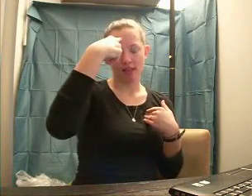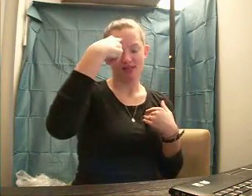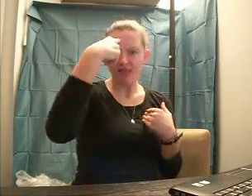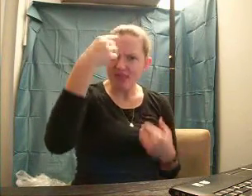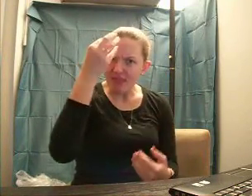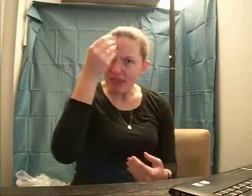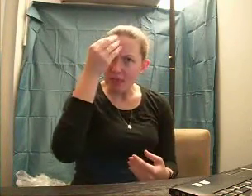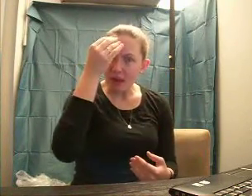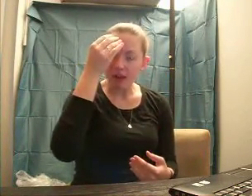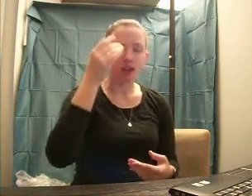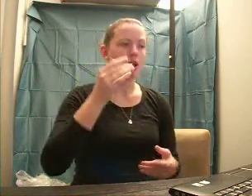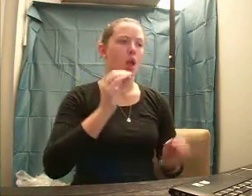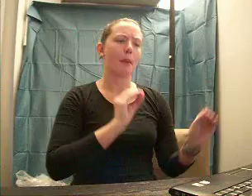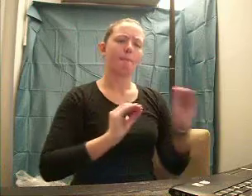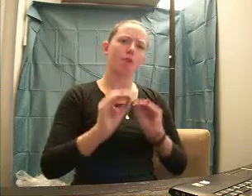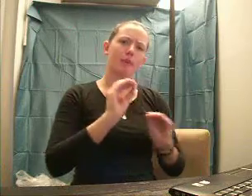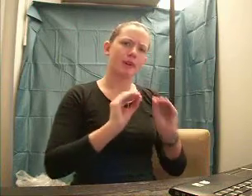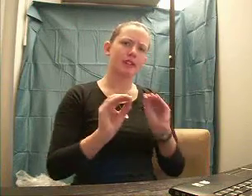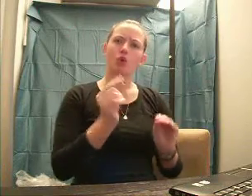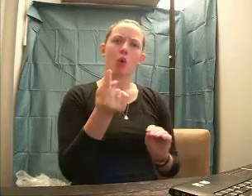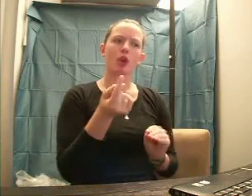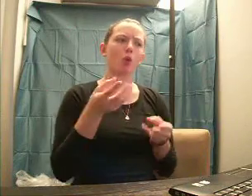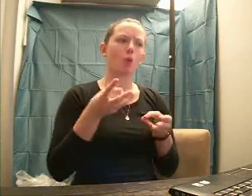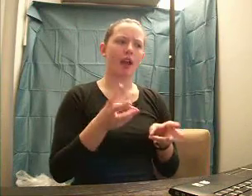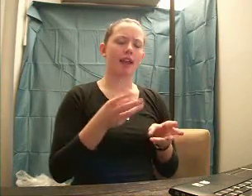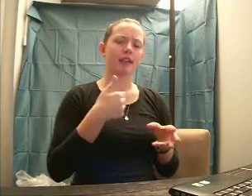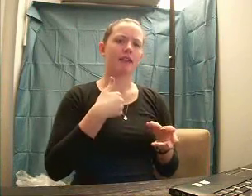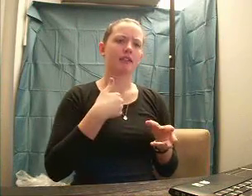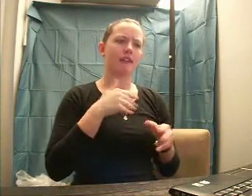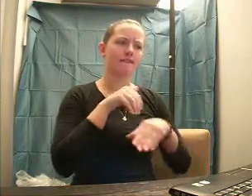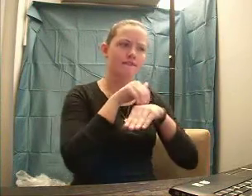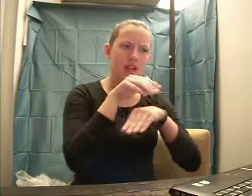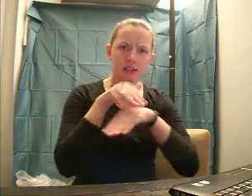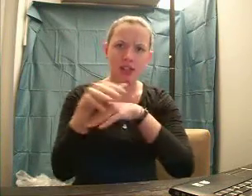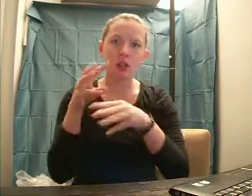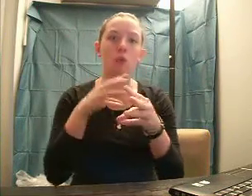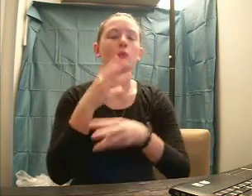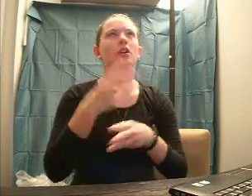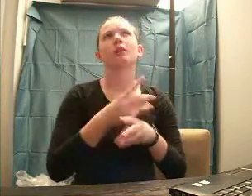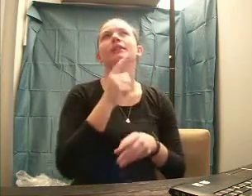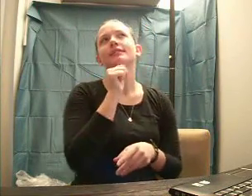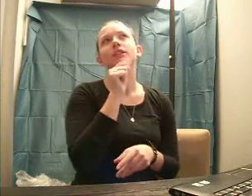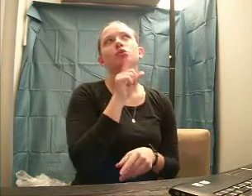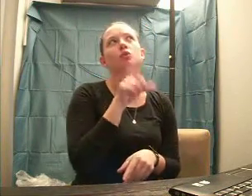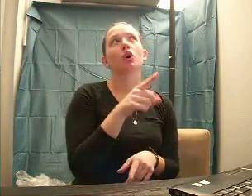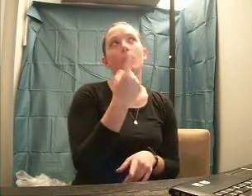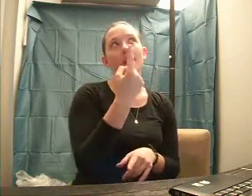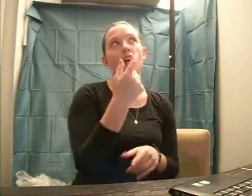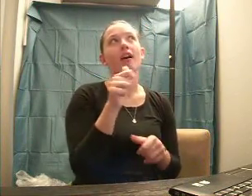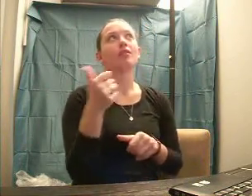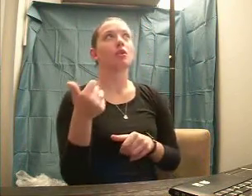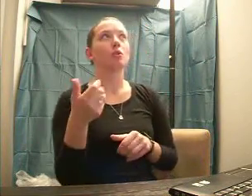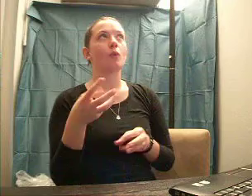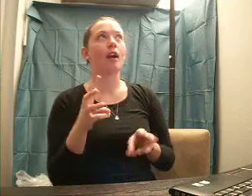the only way you have of affecting the world around you. That's not quite true. There's one other way, and that's through sweating. But apart from